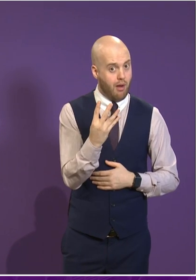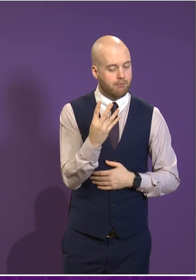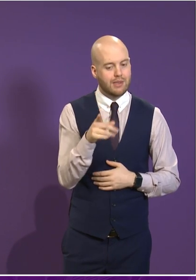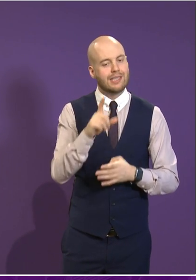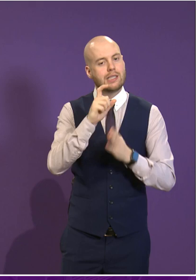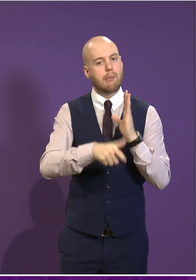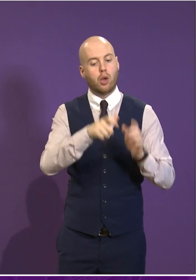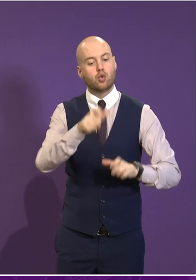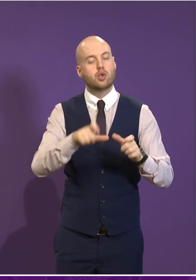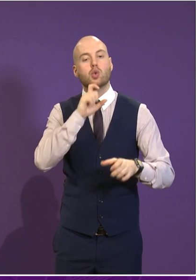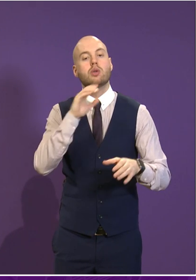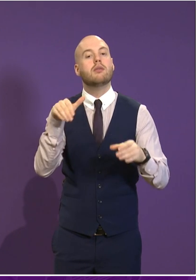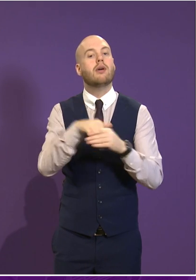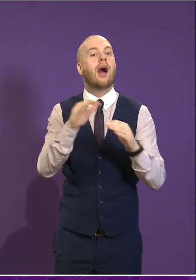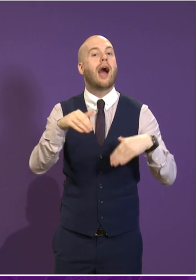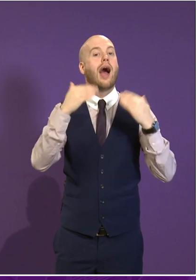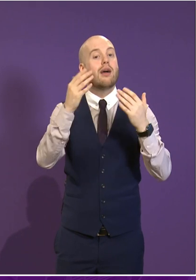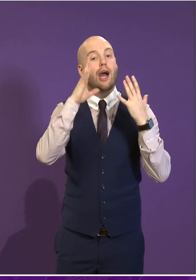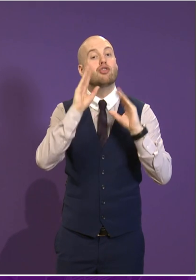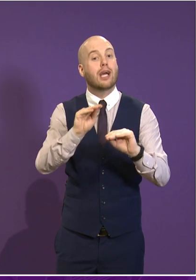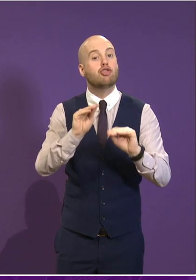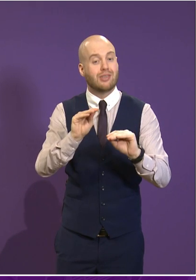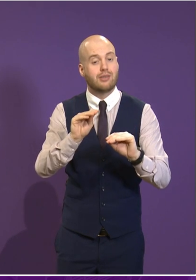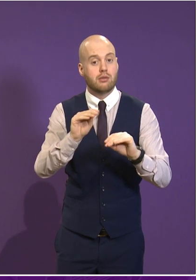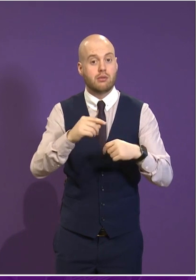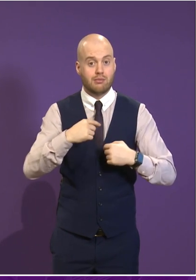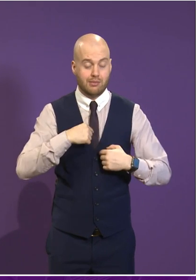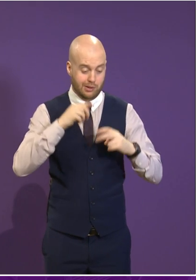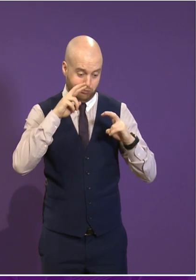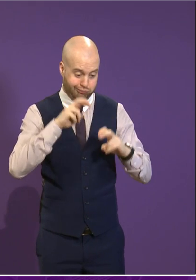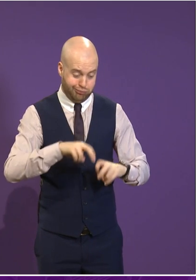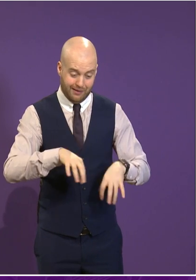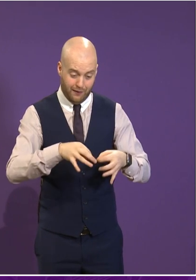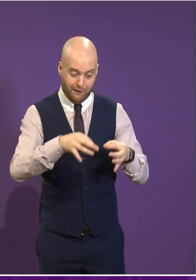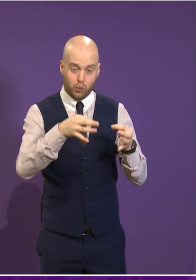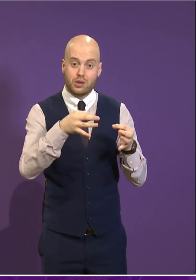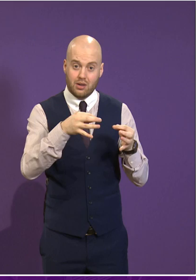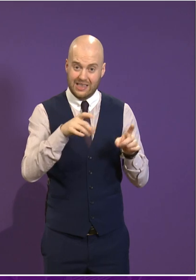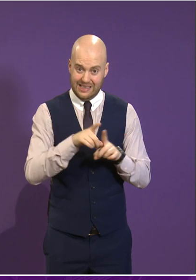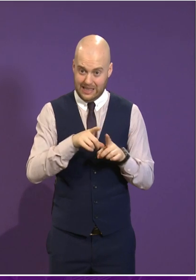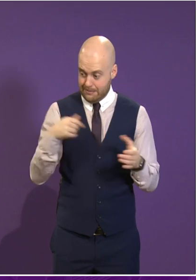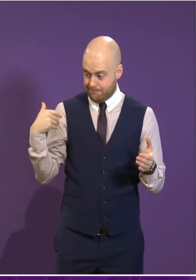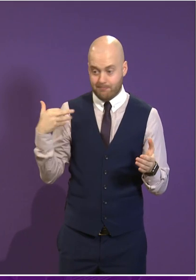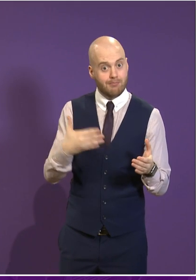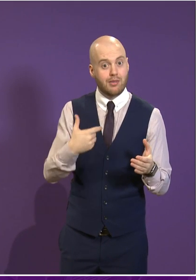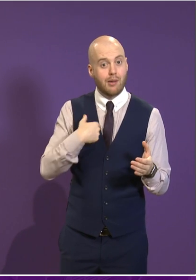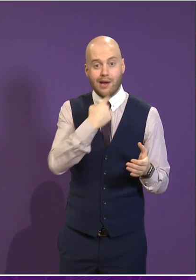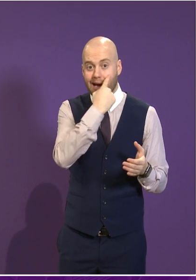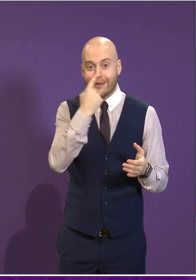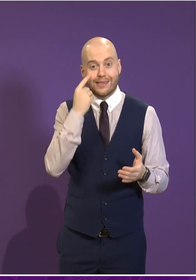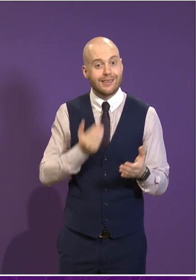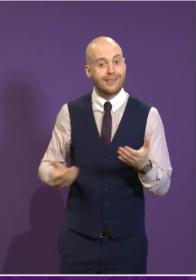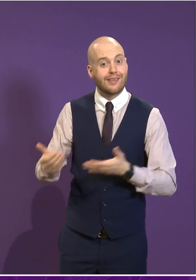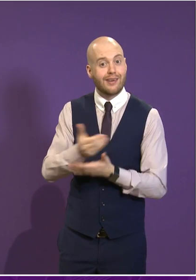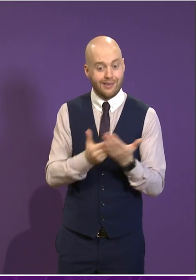and many of the things that come out of that study we have heard in our evidence in the last few weeks. There have been a number of action plans published, there